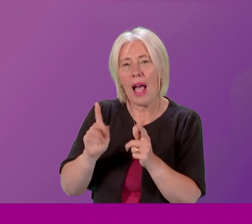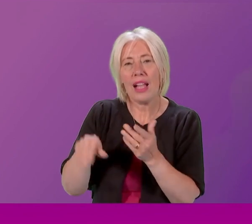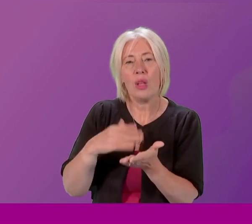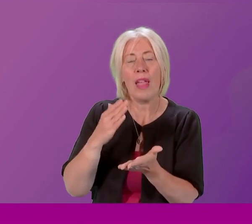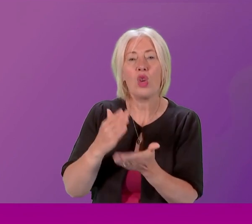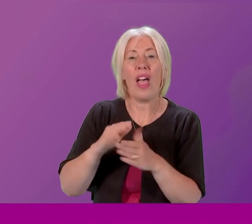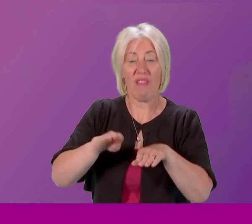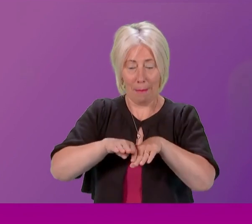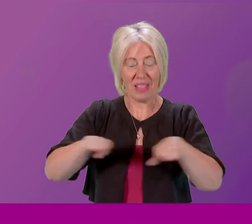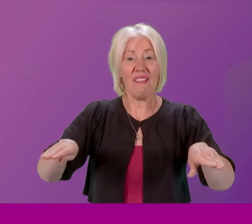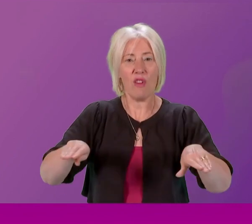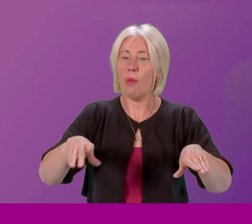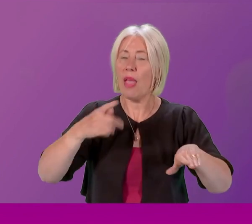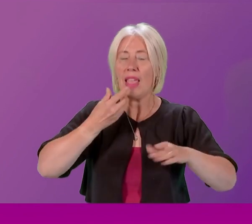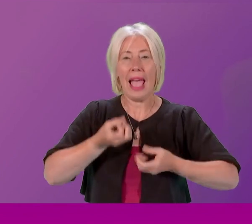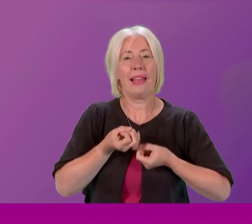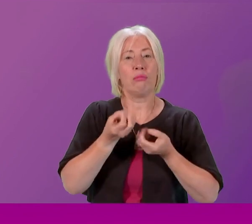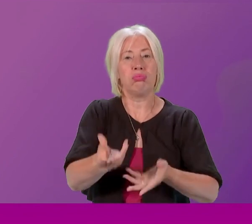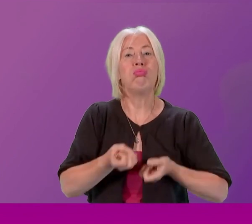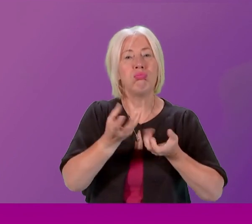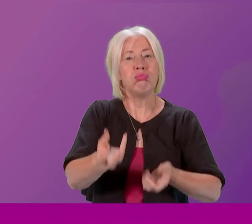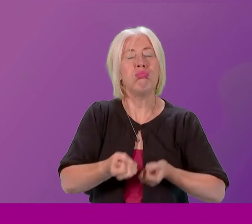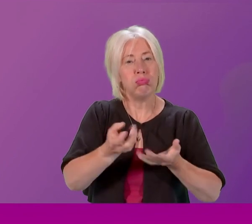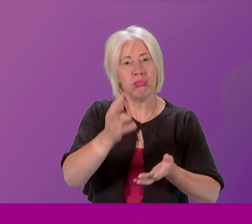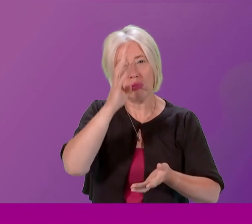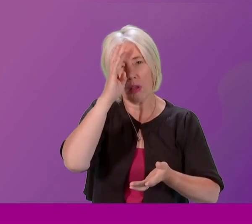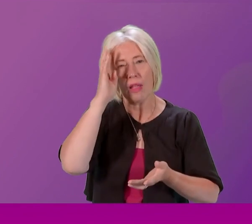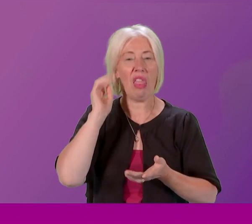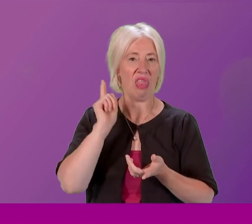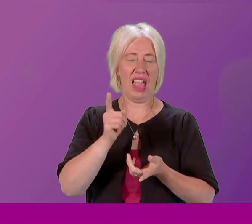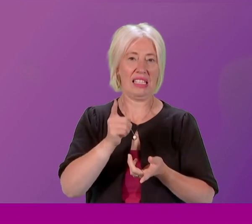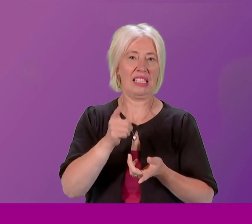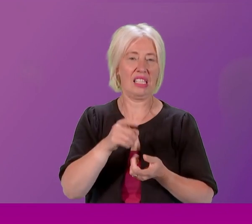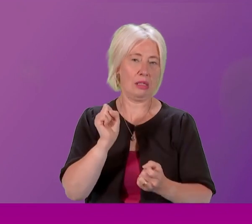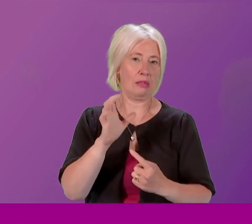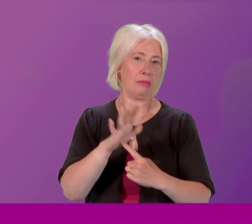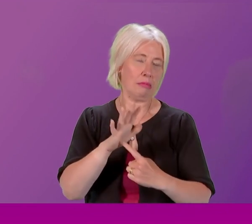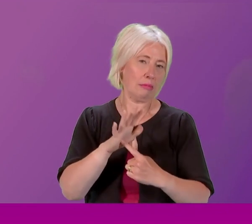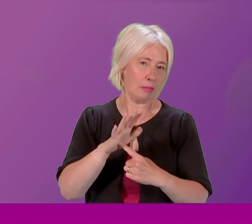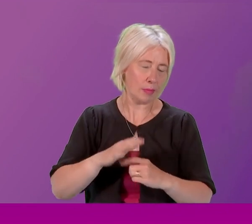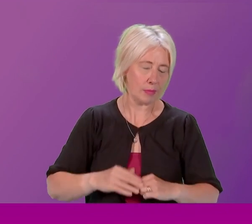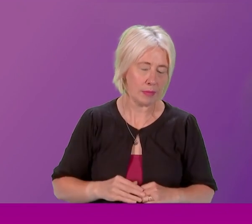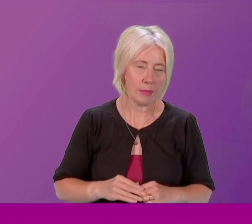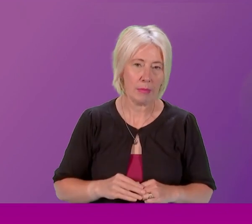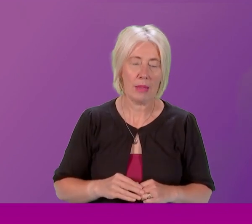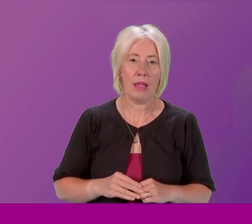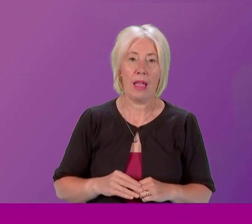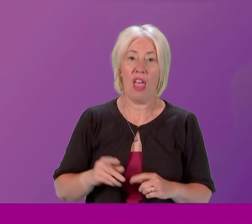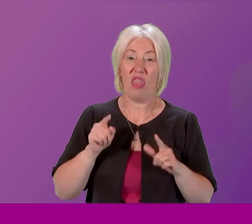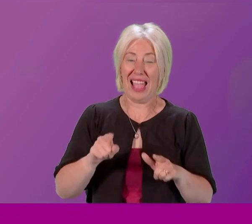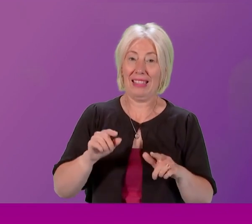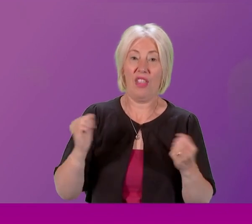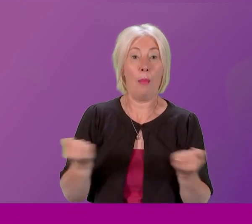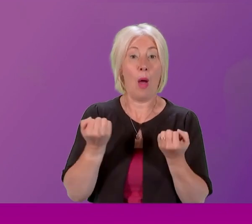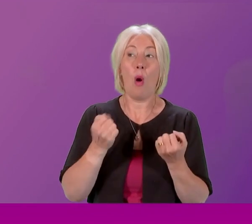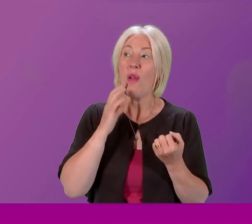they all have a platform in order to present what they do. And I think that's the power